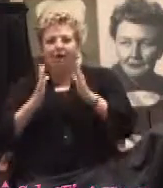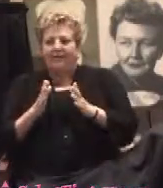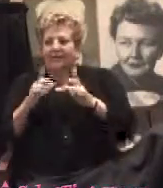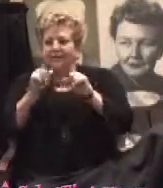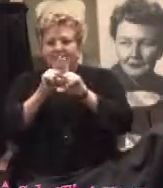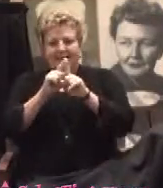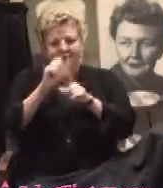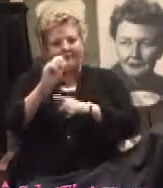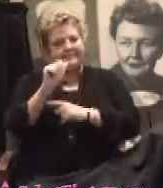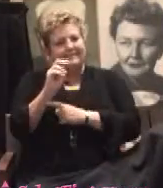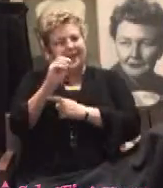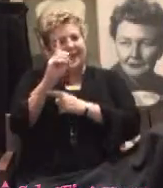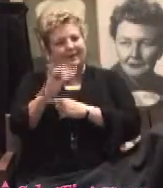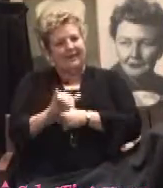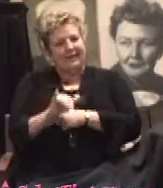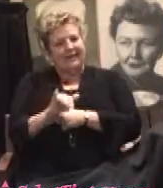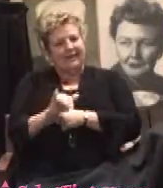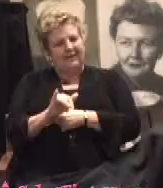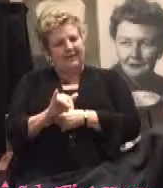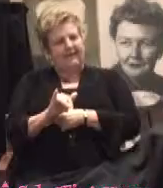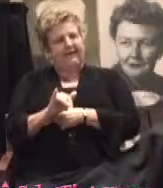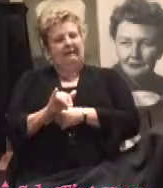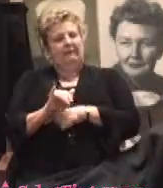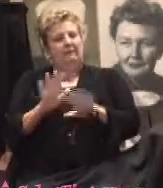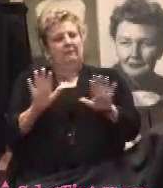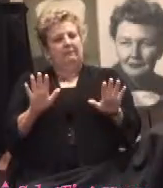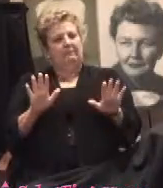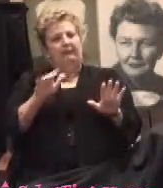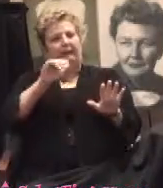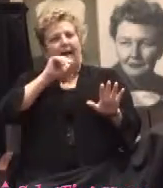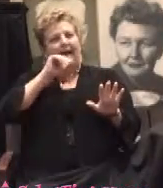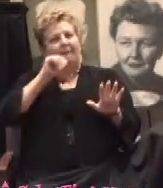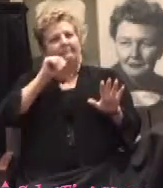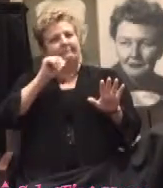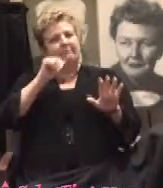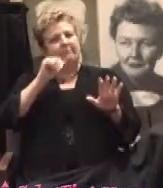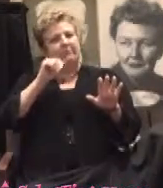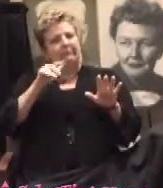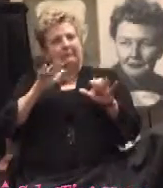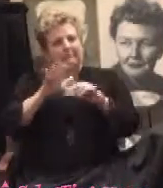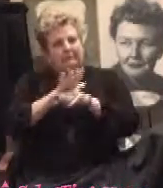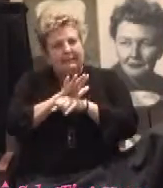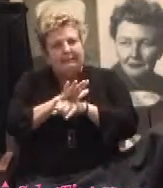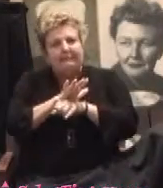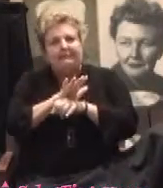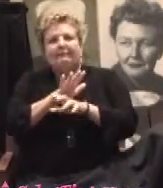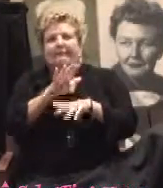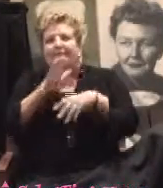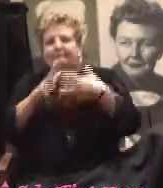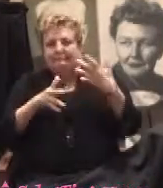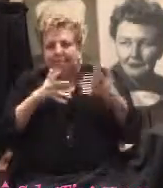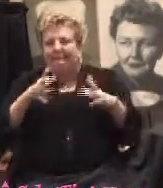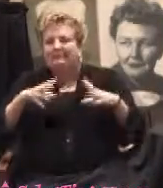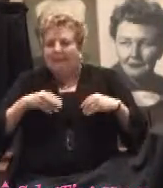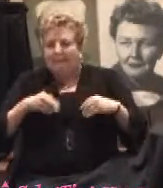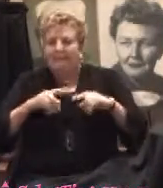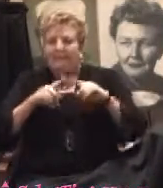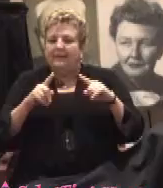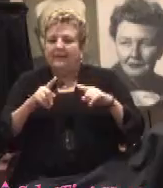just altered me a little. I'm not quite sure I'm there with him yet, but it helped. And Jerry Jones and I have known each other for a while. We run across each